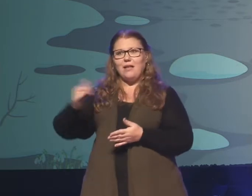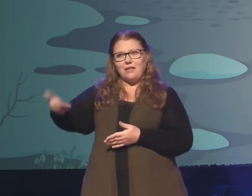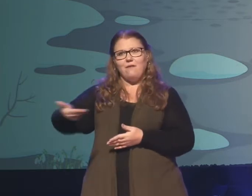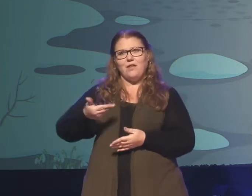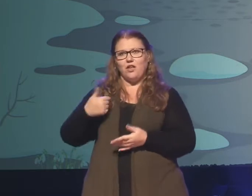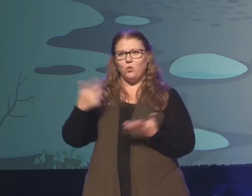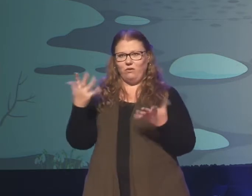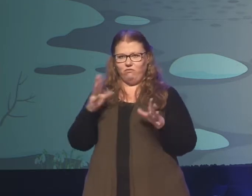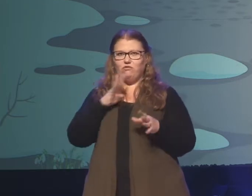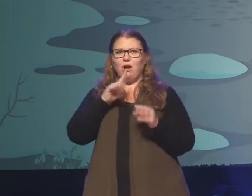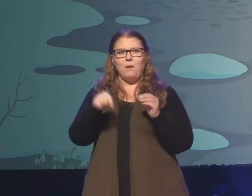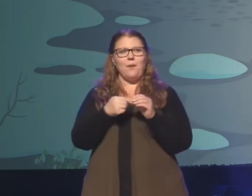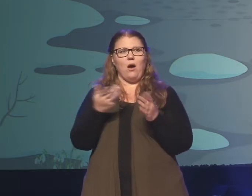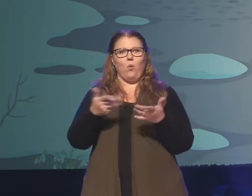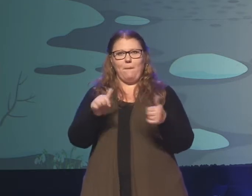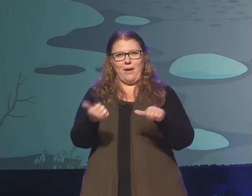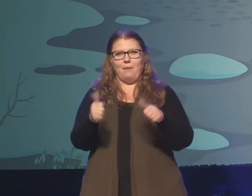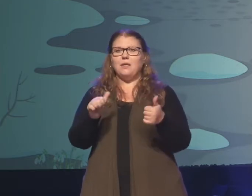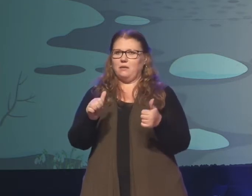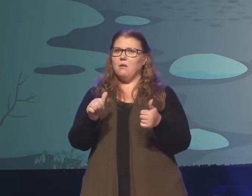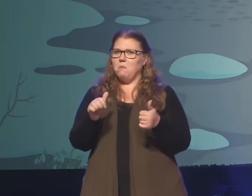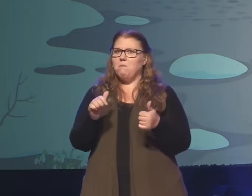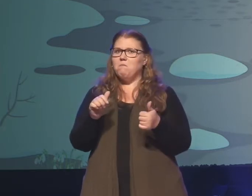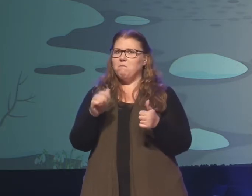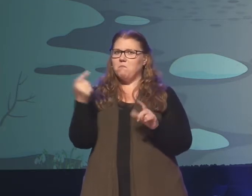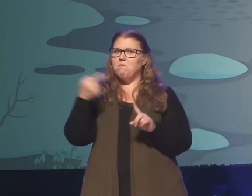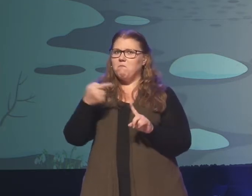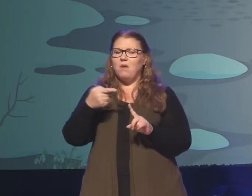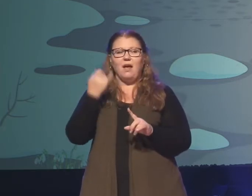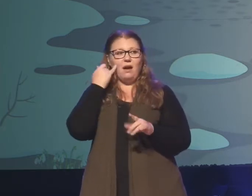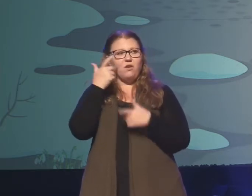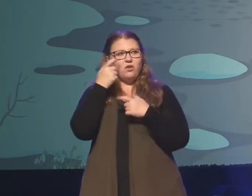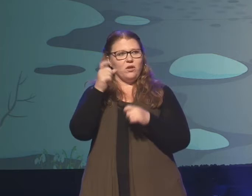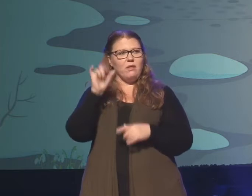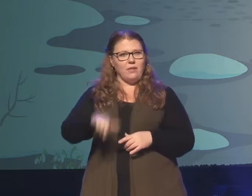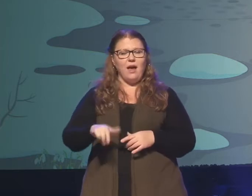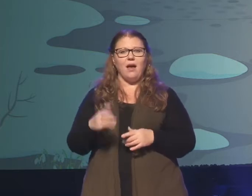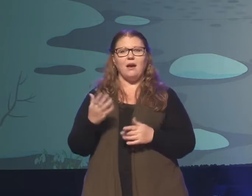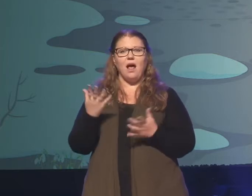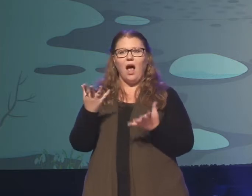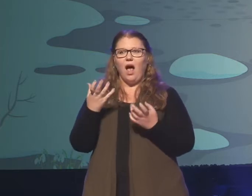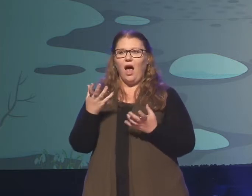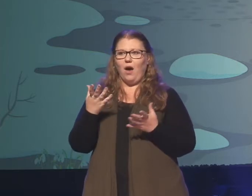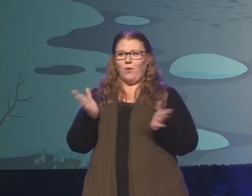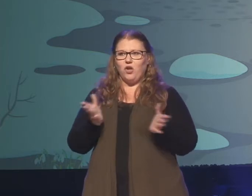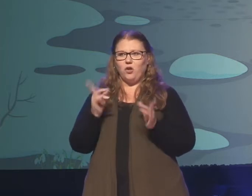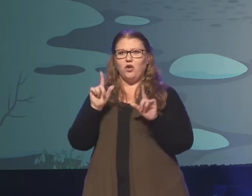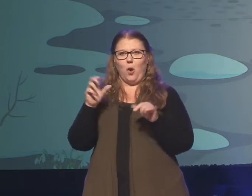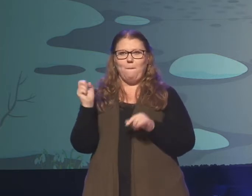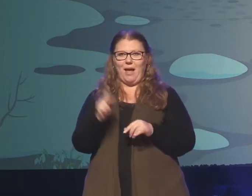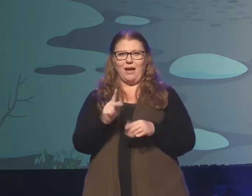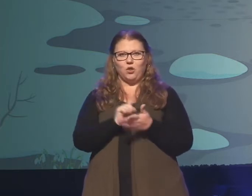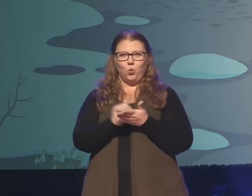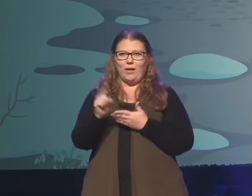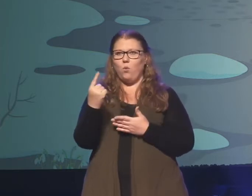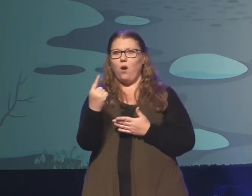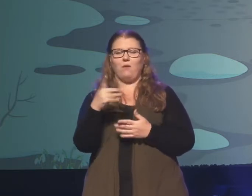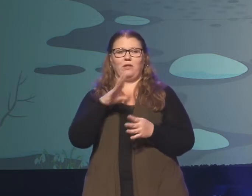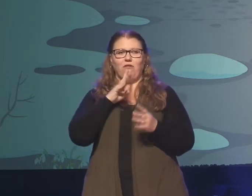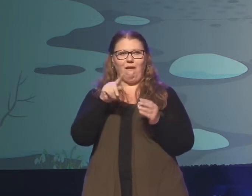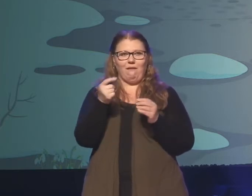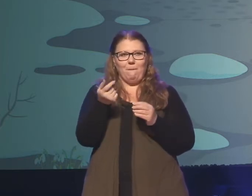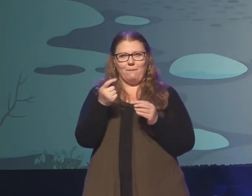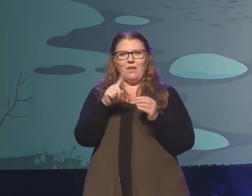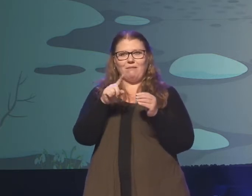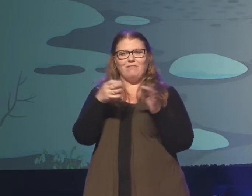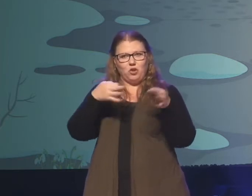invitation. We've talked a little bit about what baptism is all about. And if you're interested in that, I would encourage you to go back to week one. I talk a little bit about it. And if